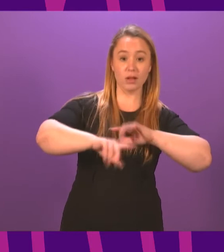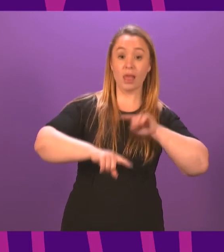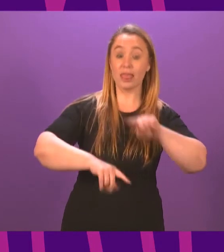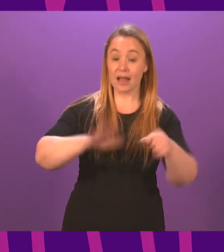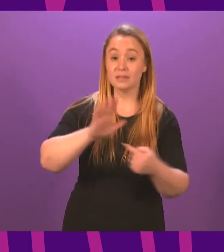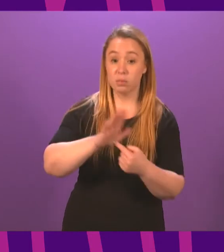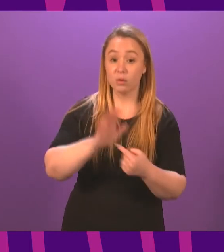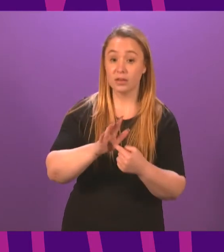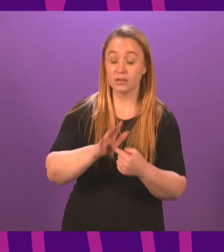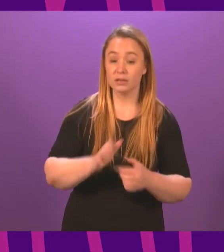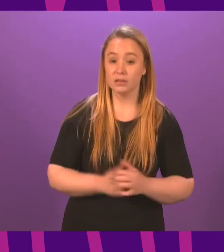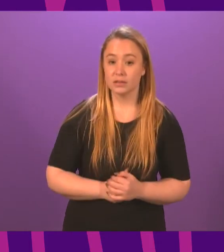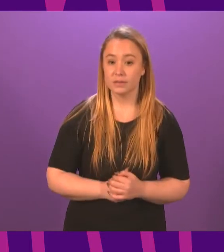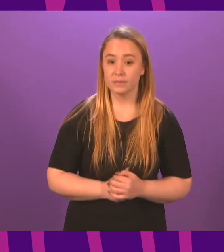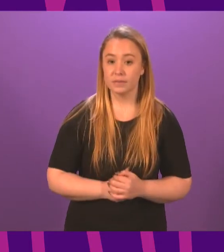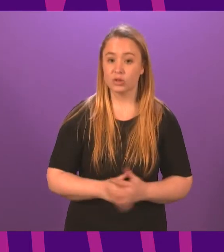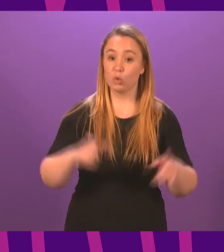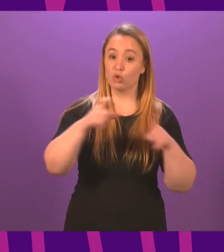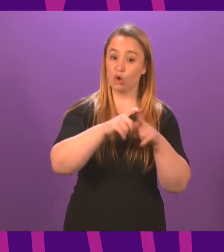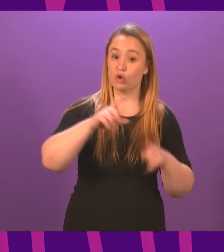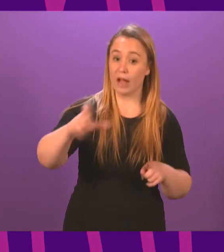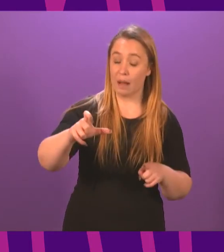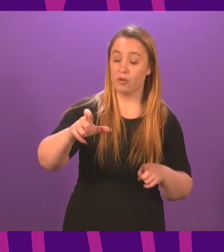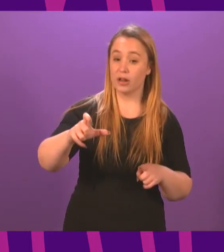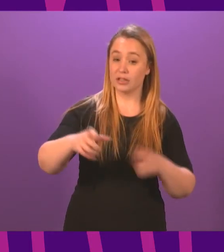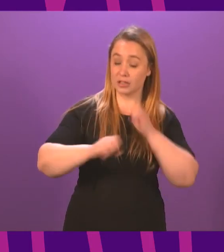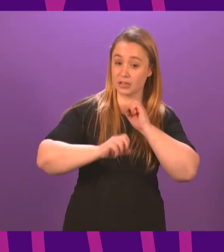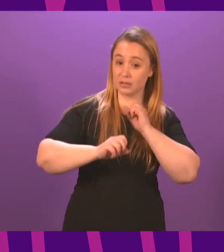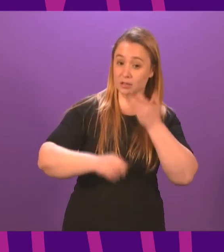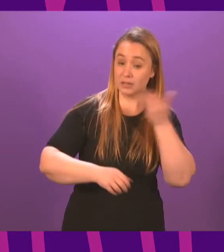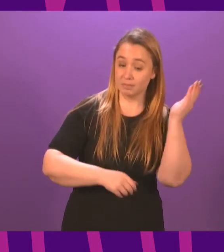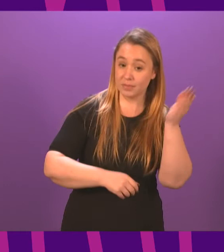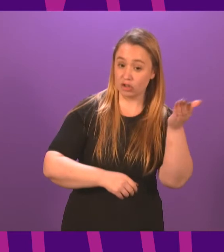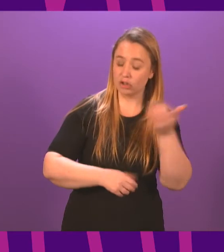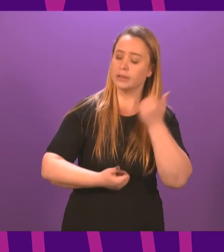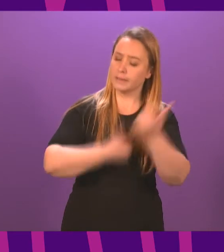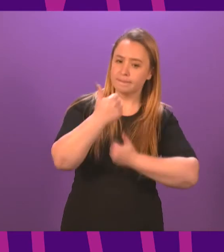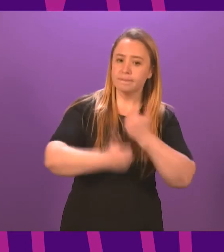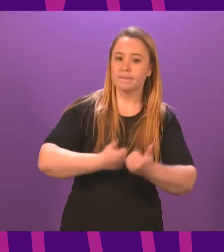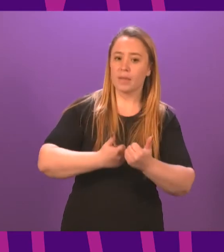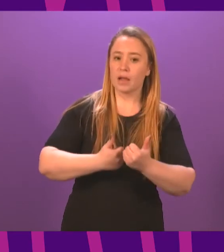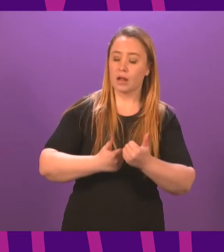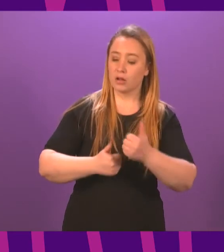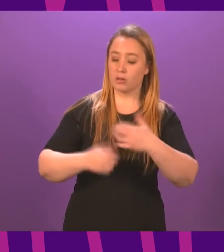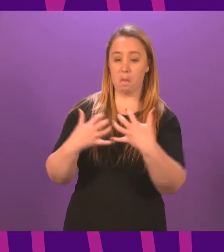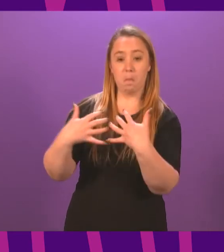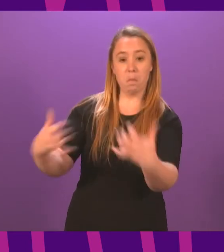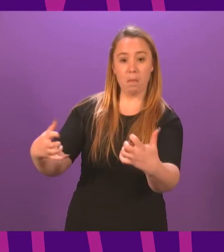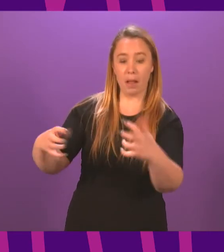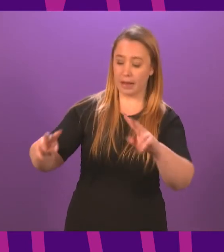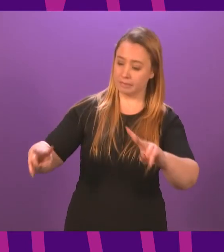And I want to commend the tone of Donald Cameron's speech in that regard today. People look to us for